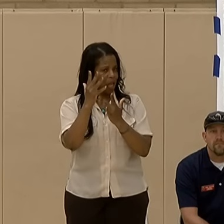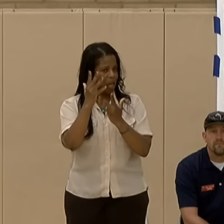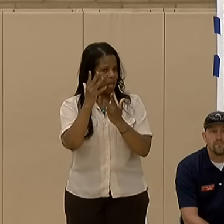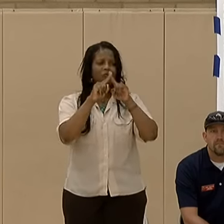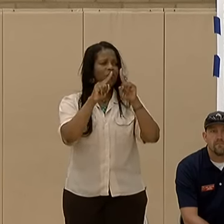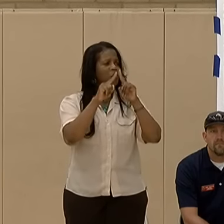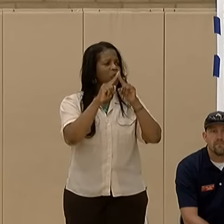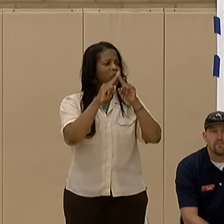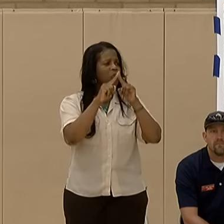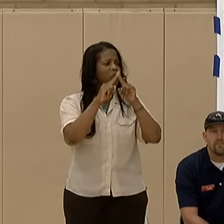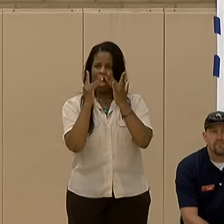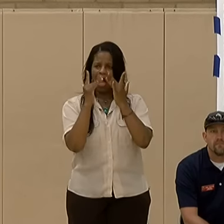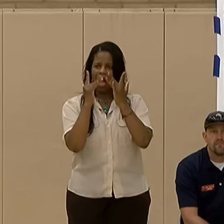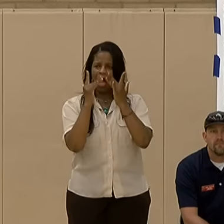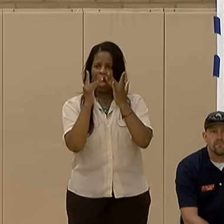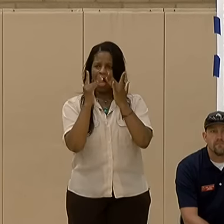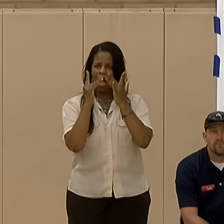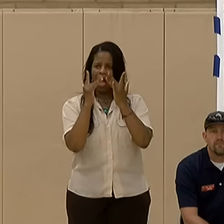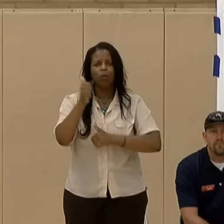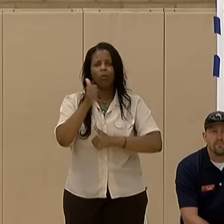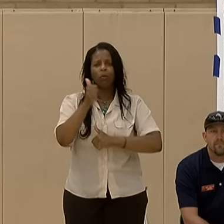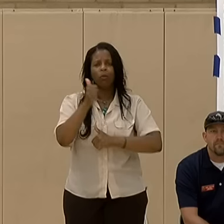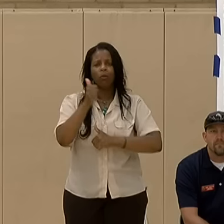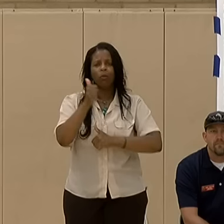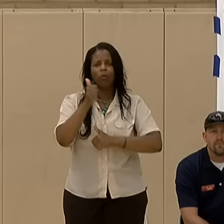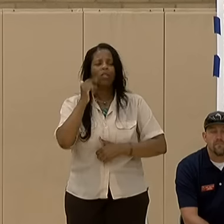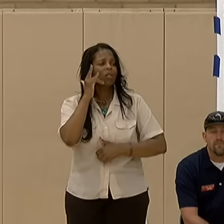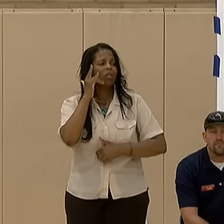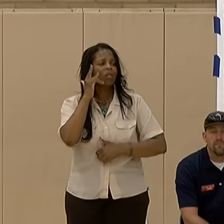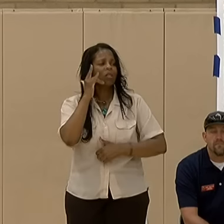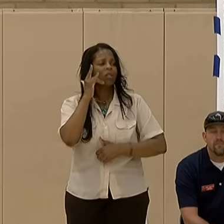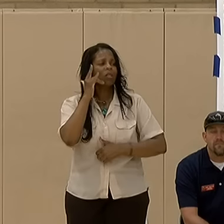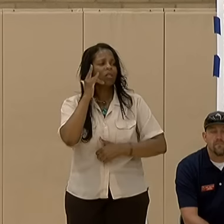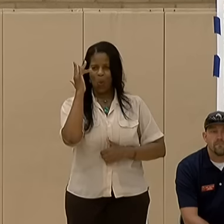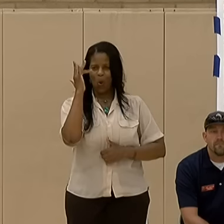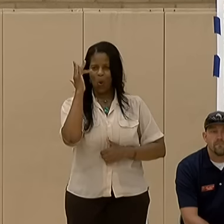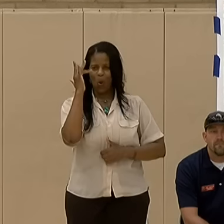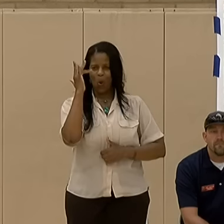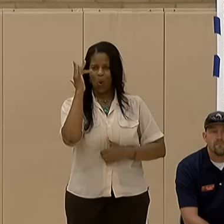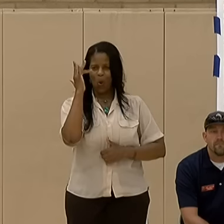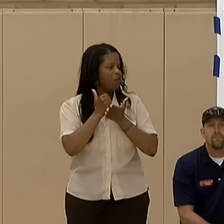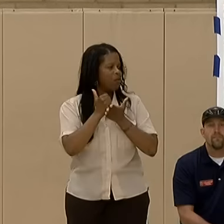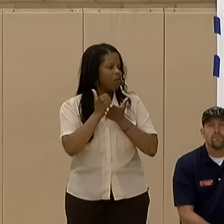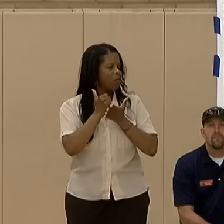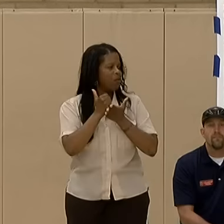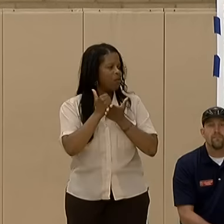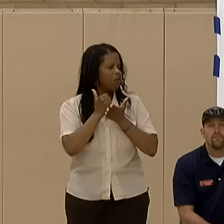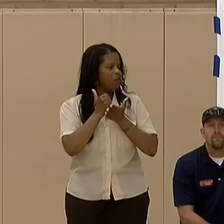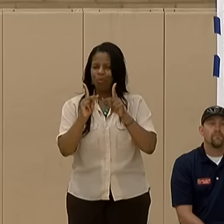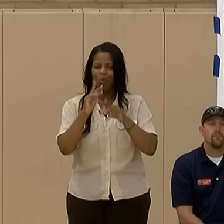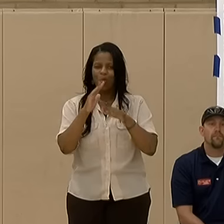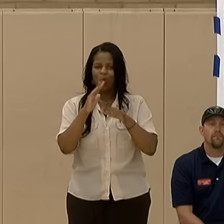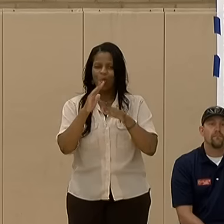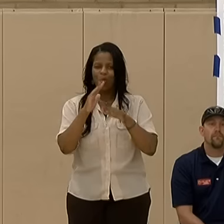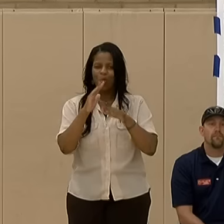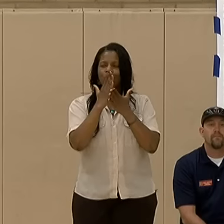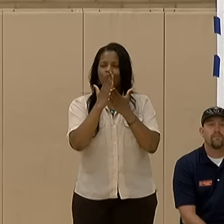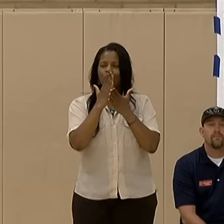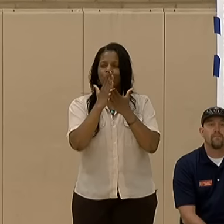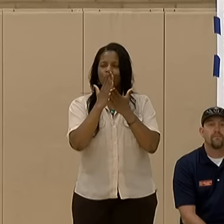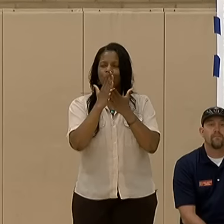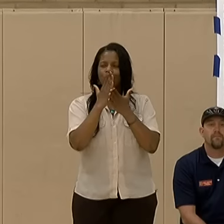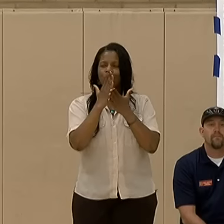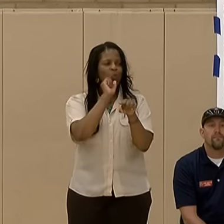California and we help people. So that's why we're in unified command. We're all part of this team that